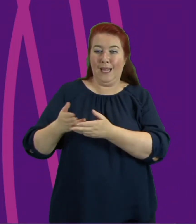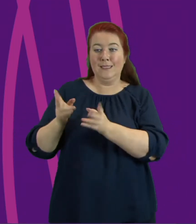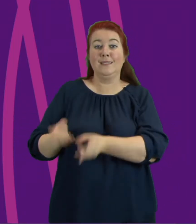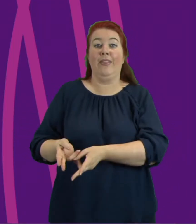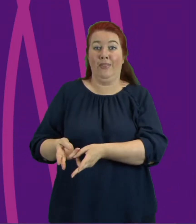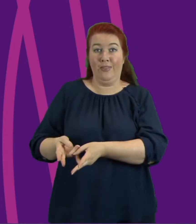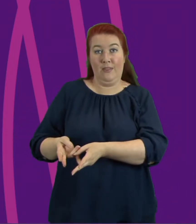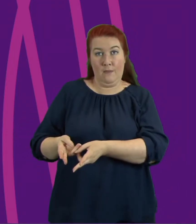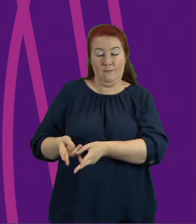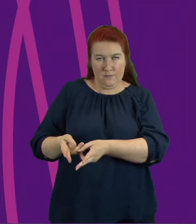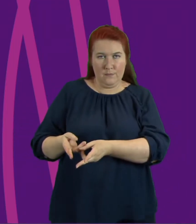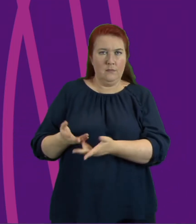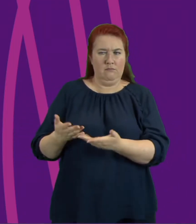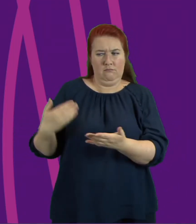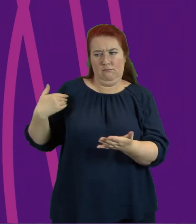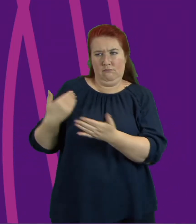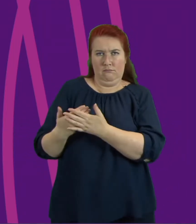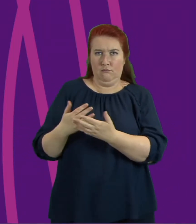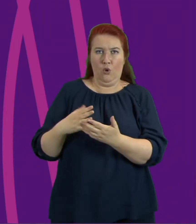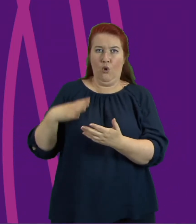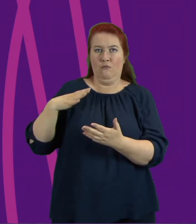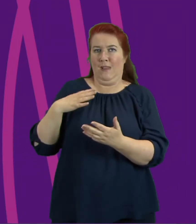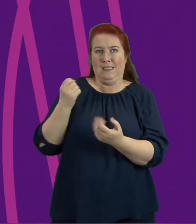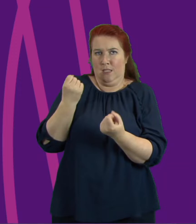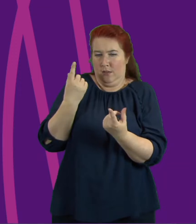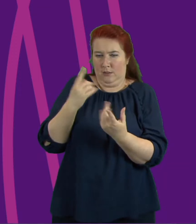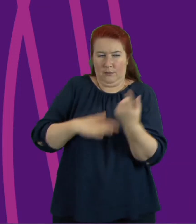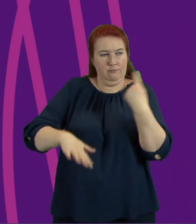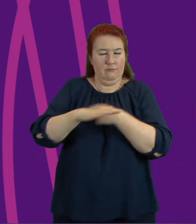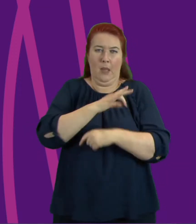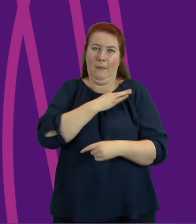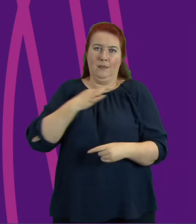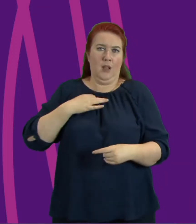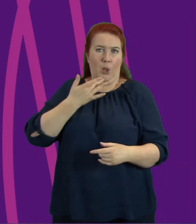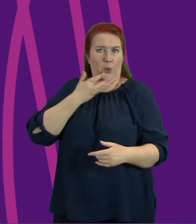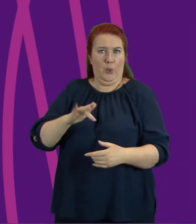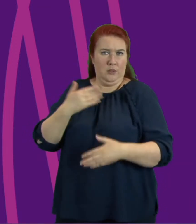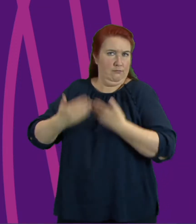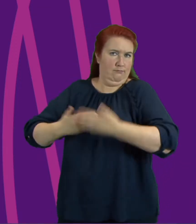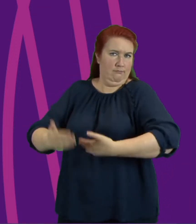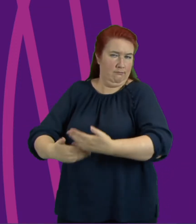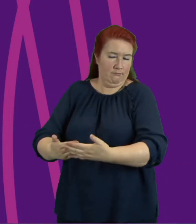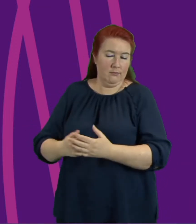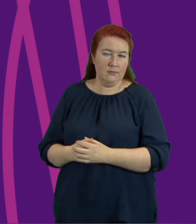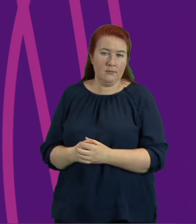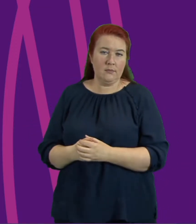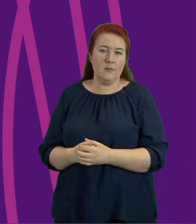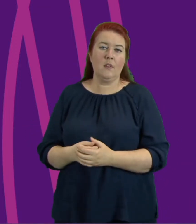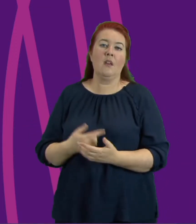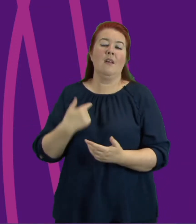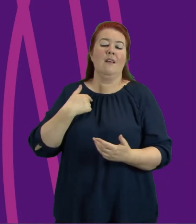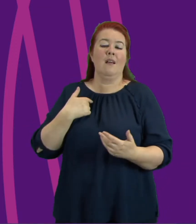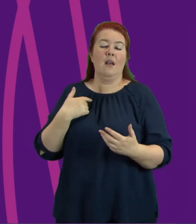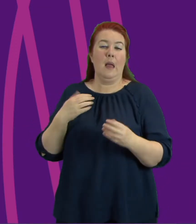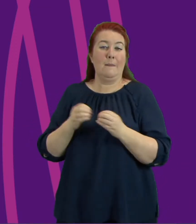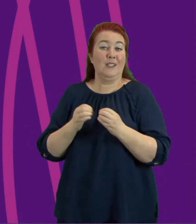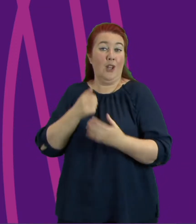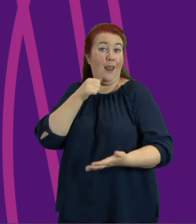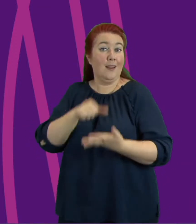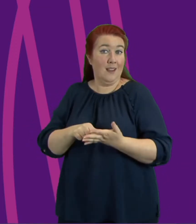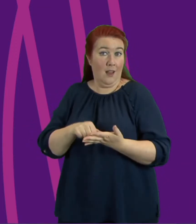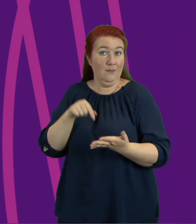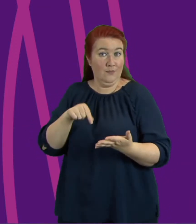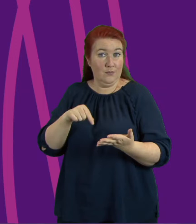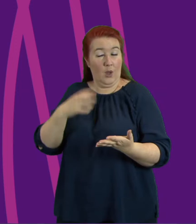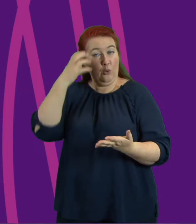These are well understood across the medical profession. The Crown Office, the letter that I mentioned in my statement, will